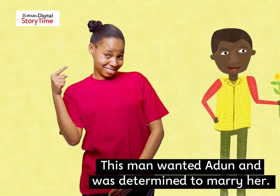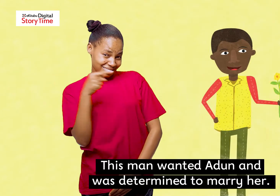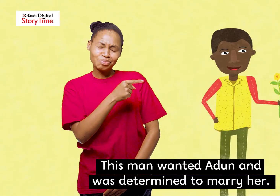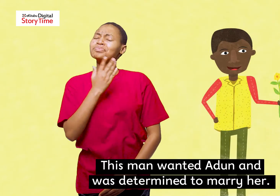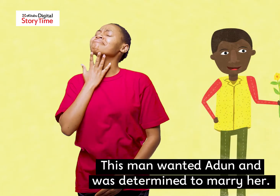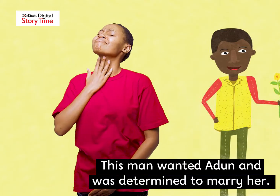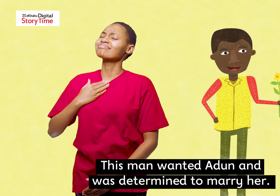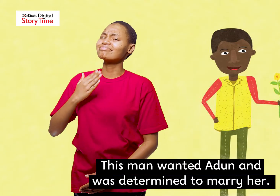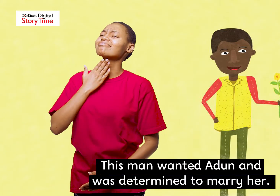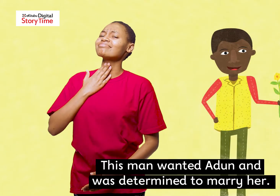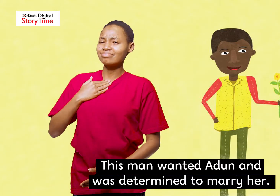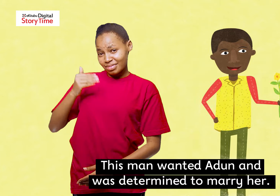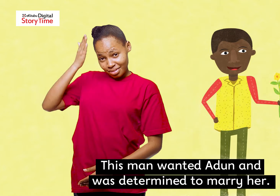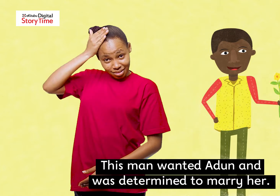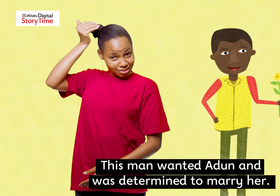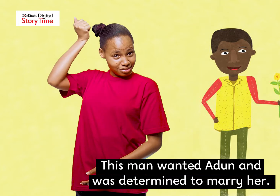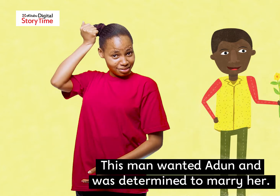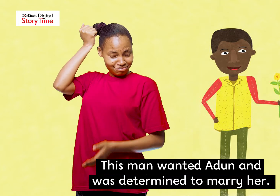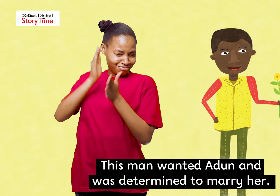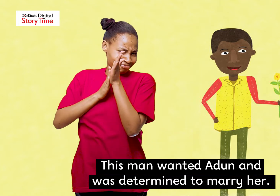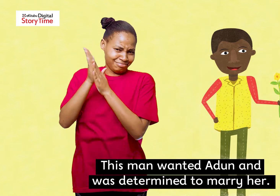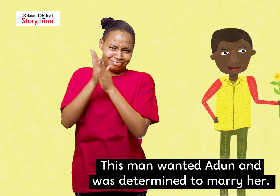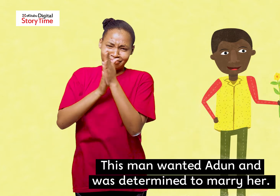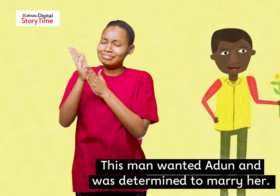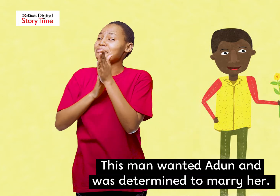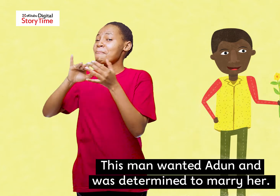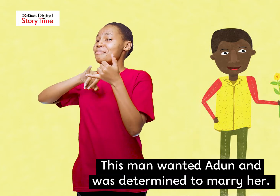This man wanted Adon and was determined to marry her.